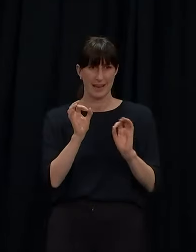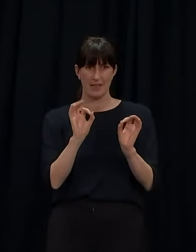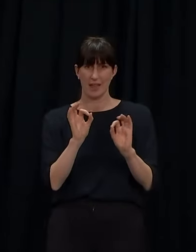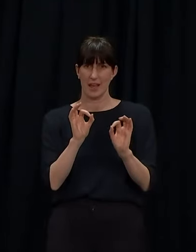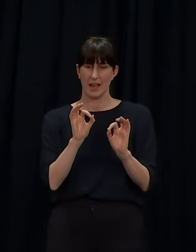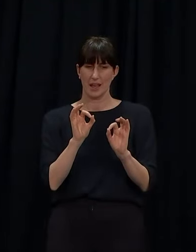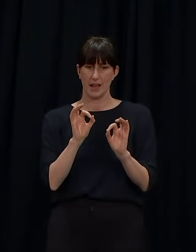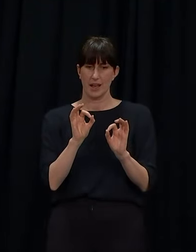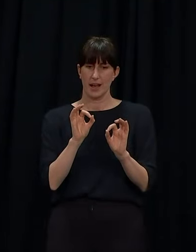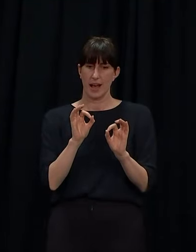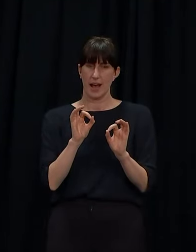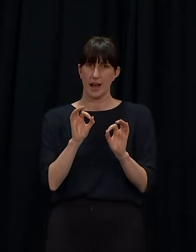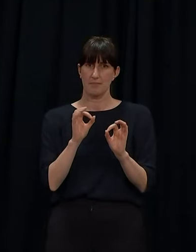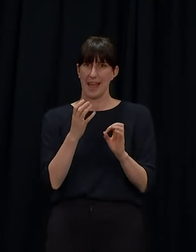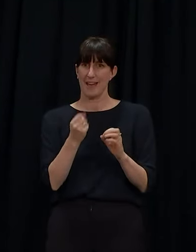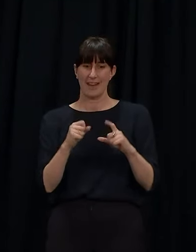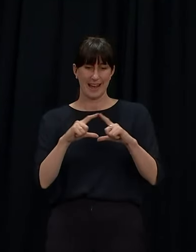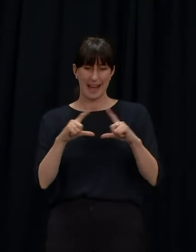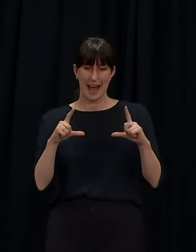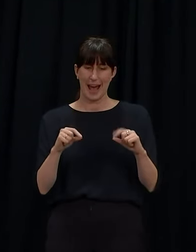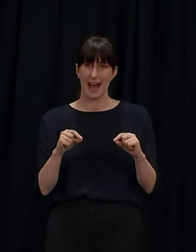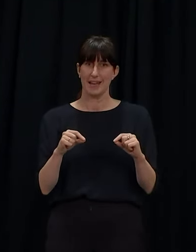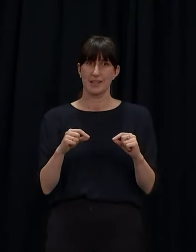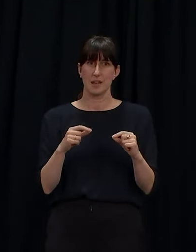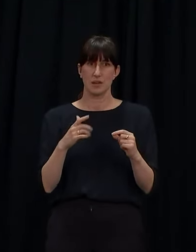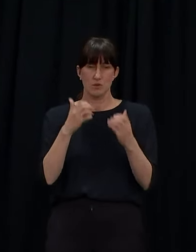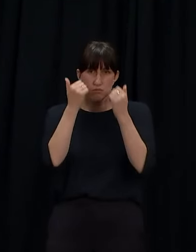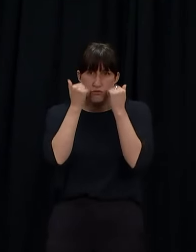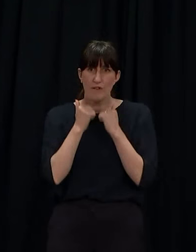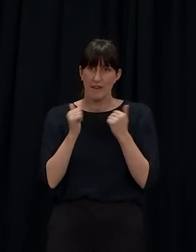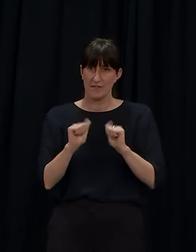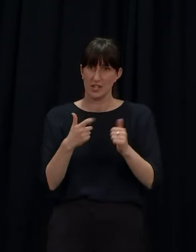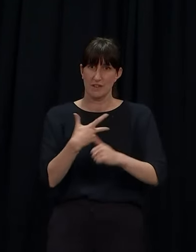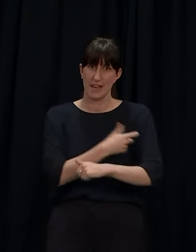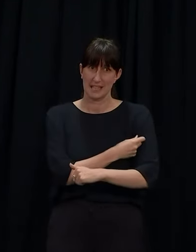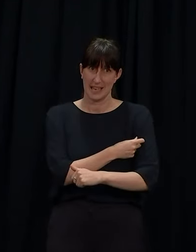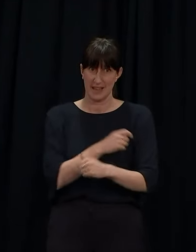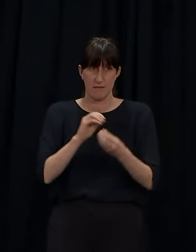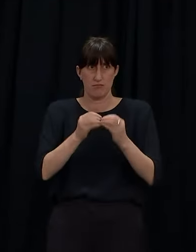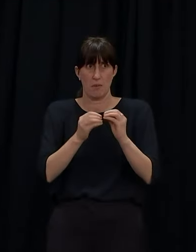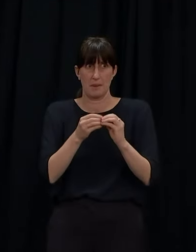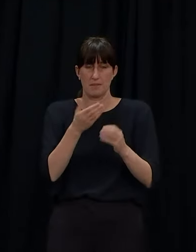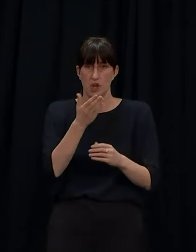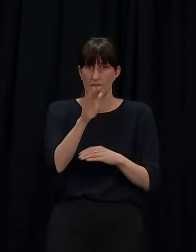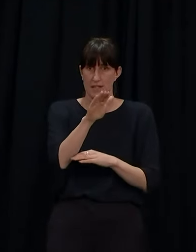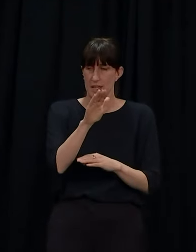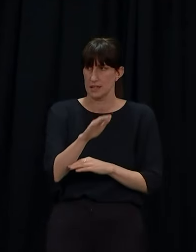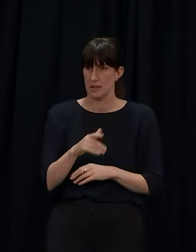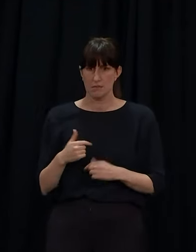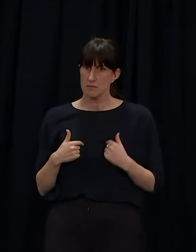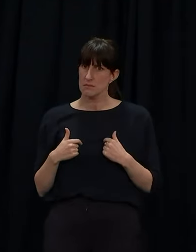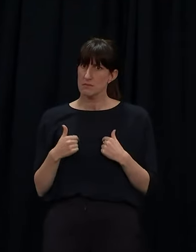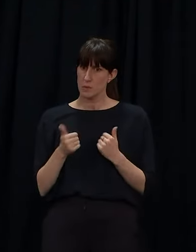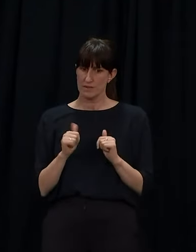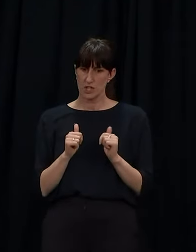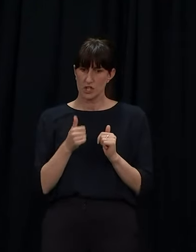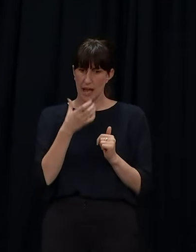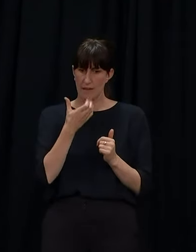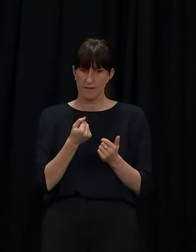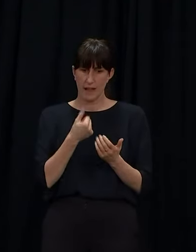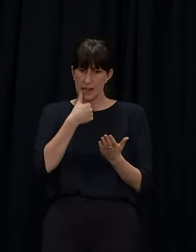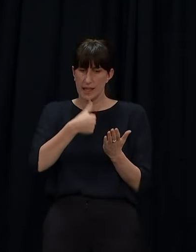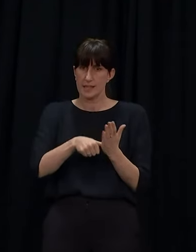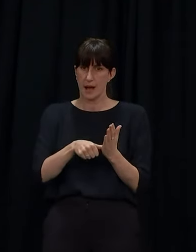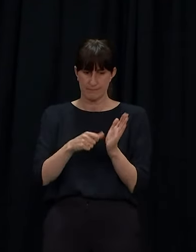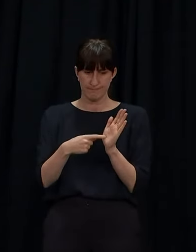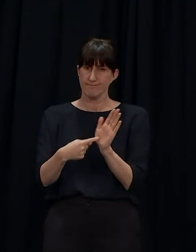issue documentation for people who apply. And we do have a number of people who apply. Is a letter good enough though? Well, look, different